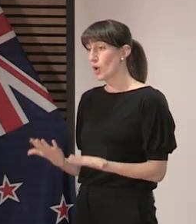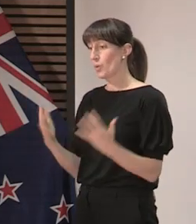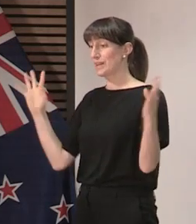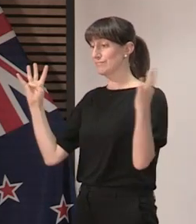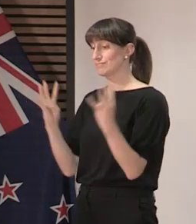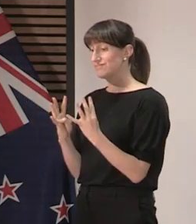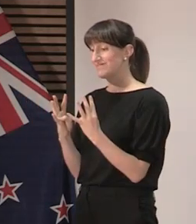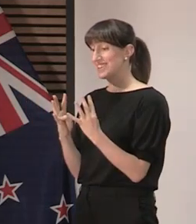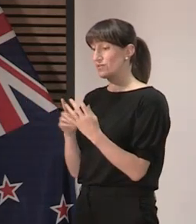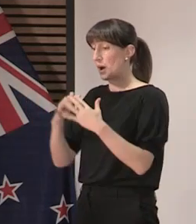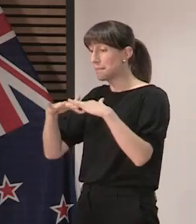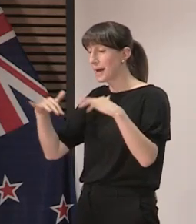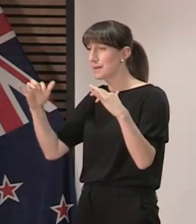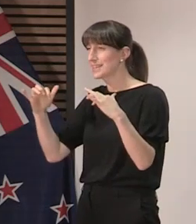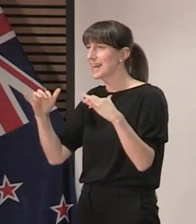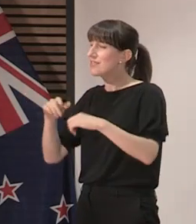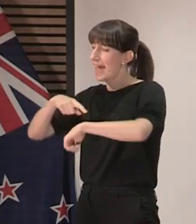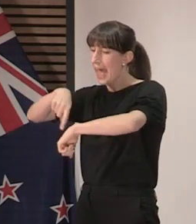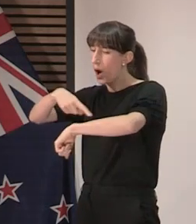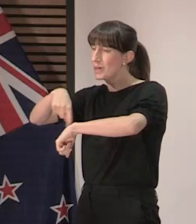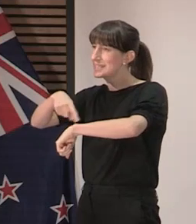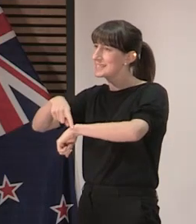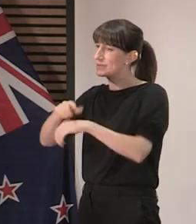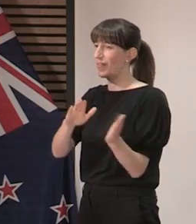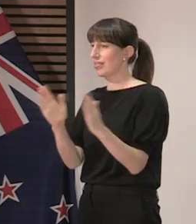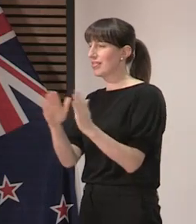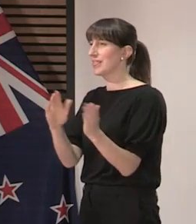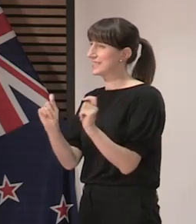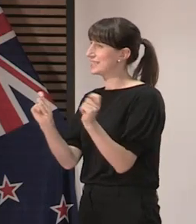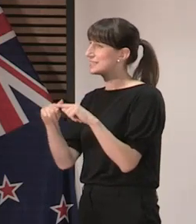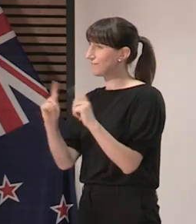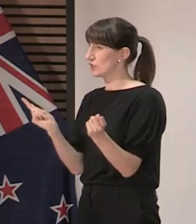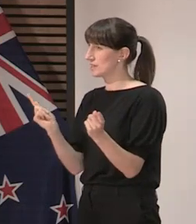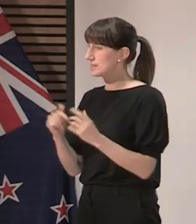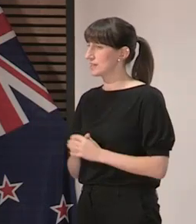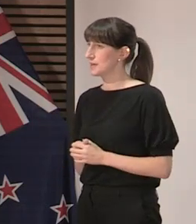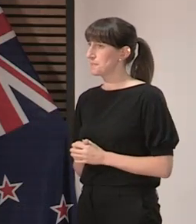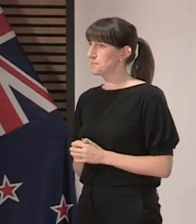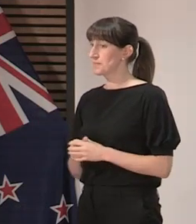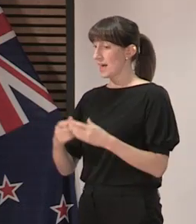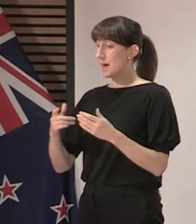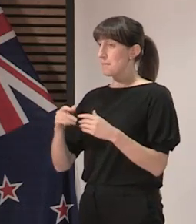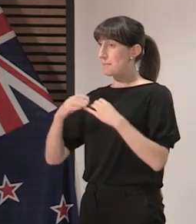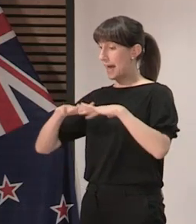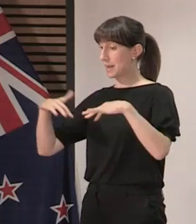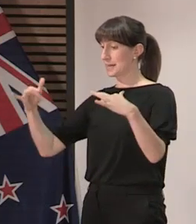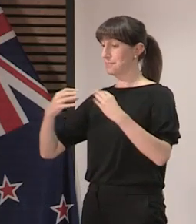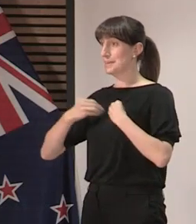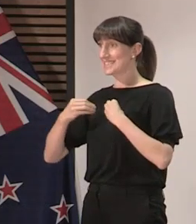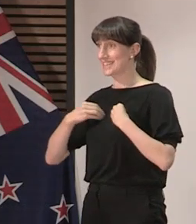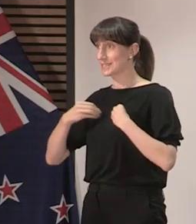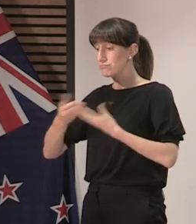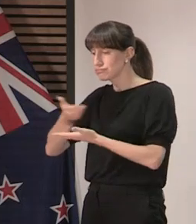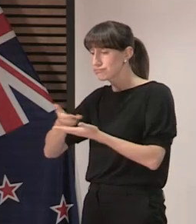House will vary over the next 3 weeks. Business to be considered by Parliament will include question